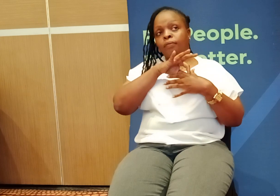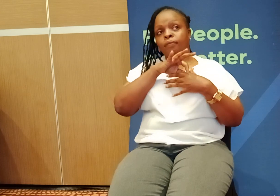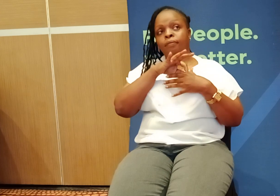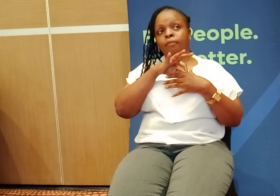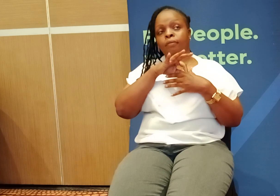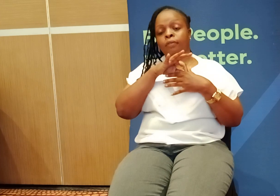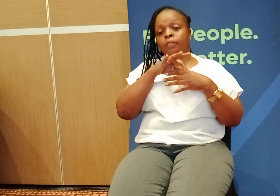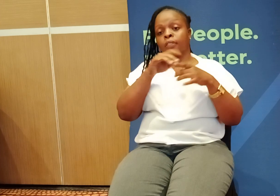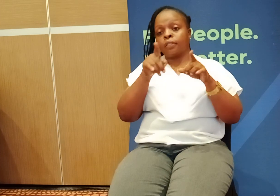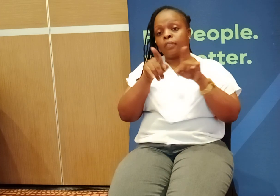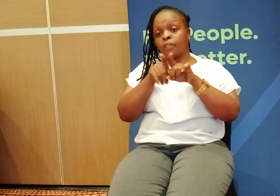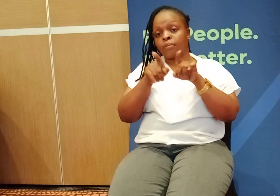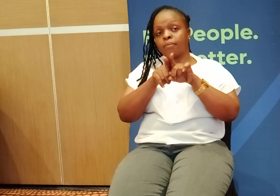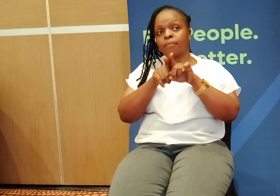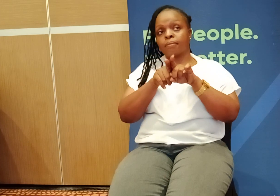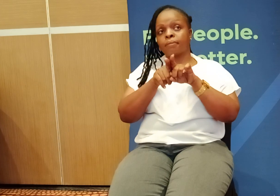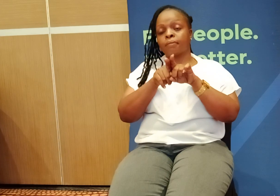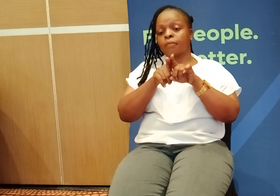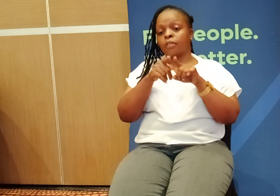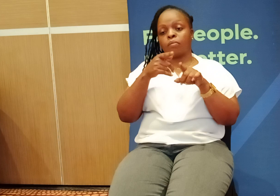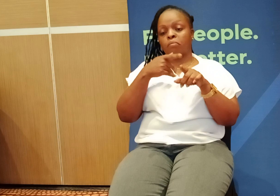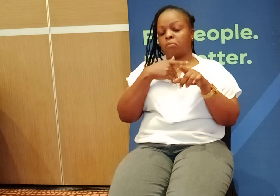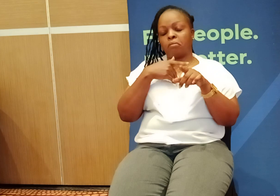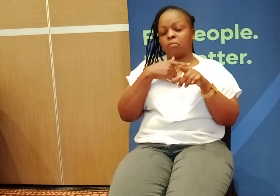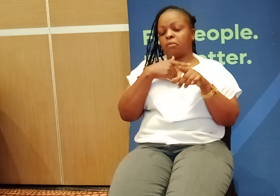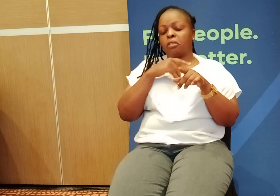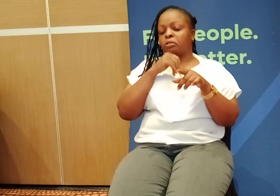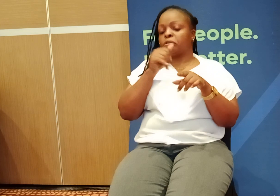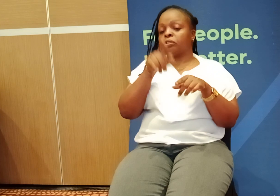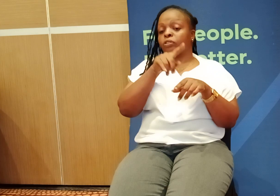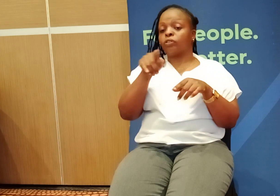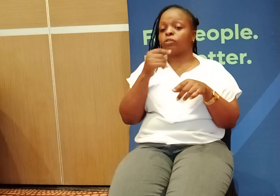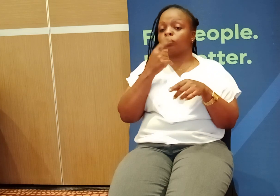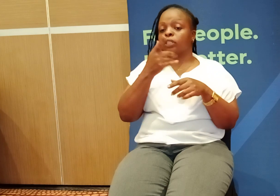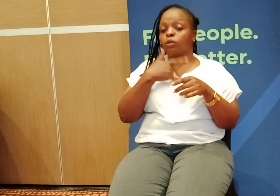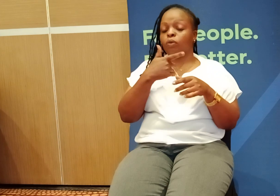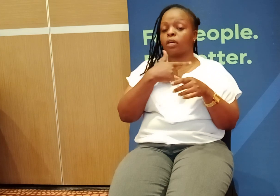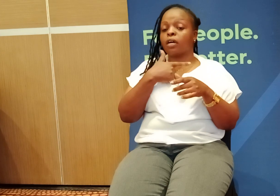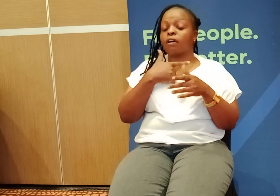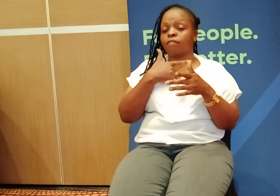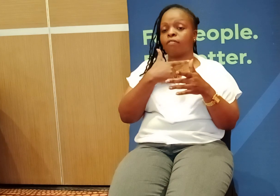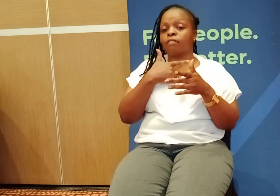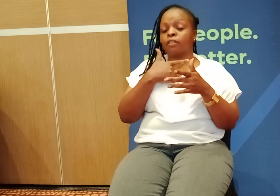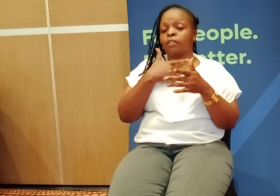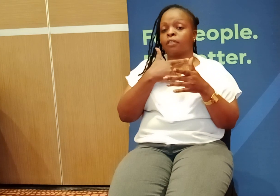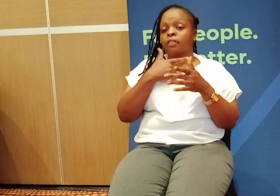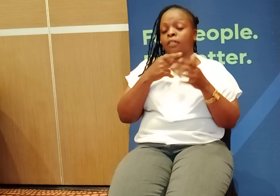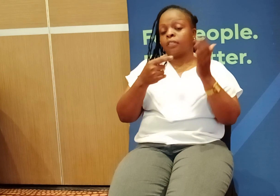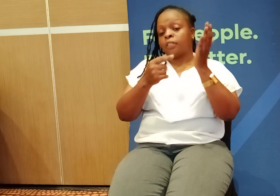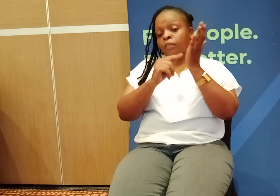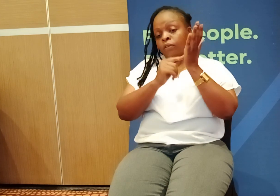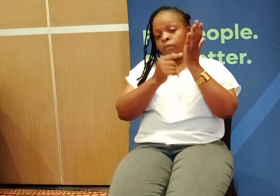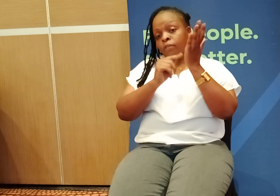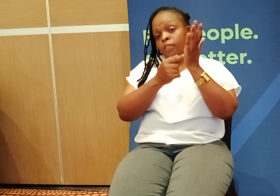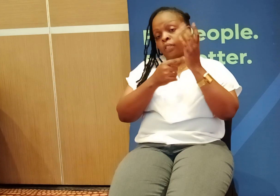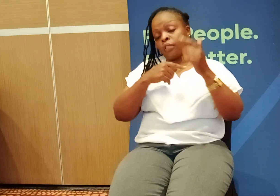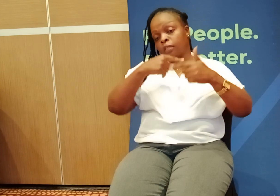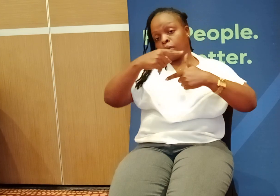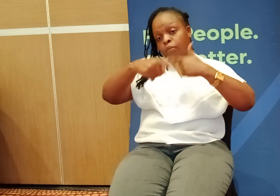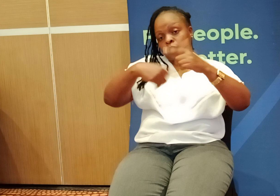I think I would not be wrong to say we've had some stability from a technology process. And sometimes when